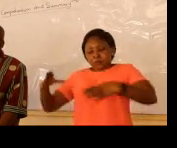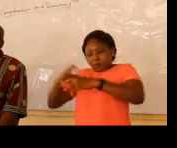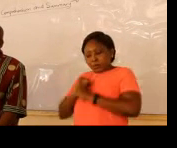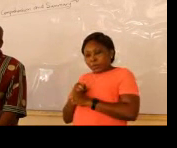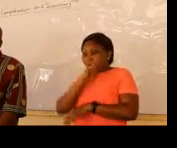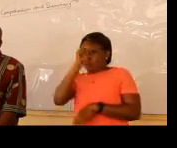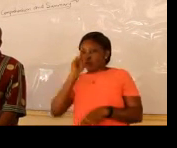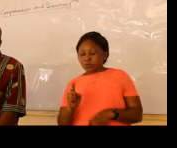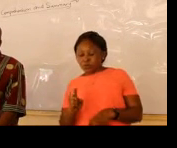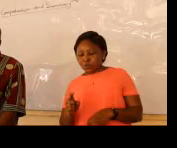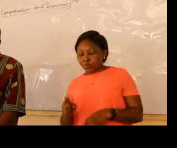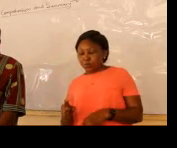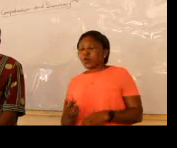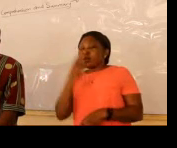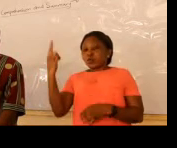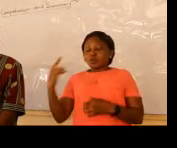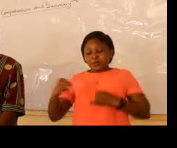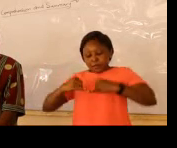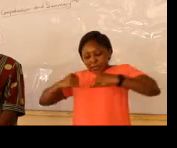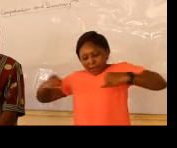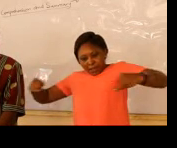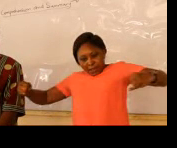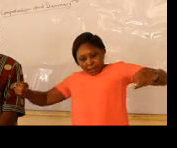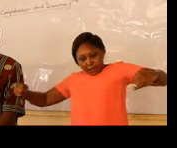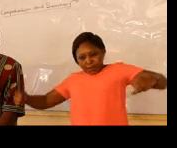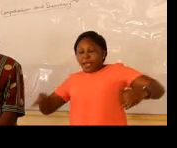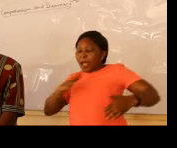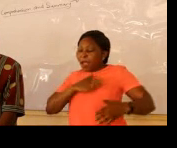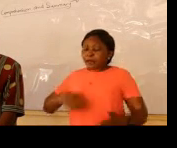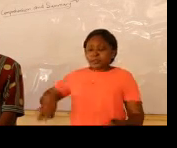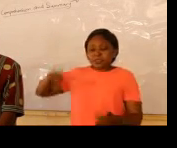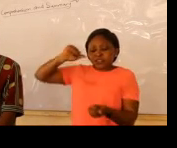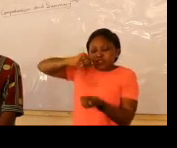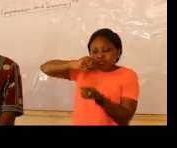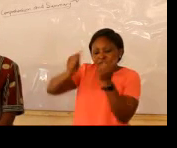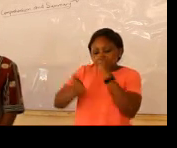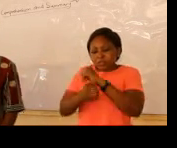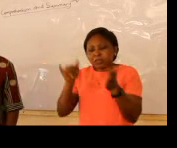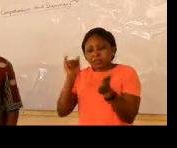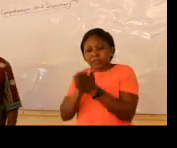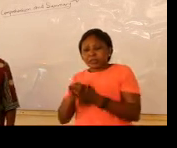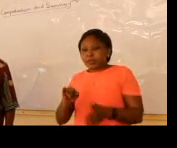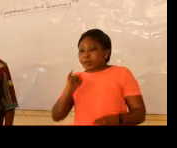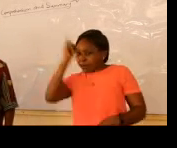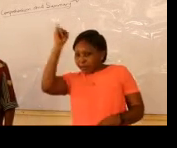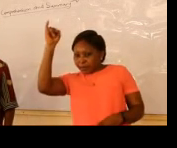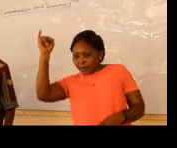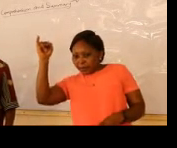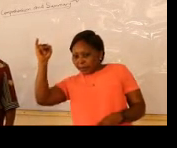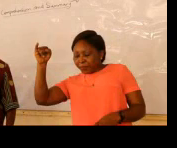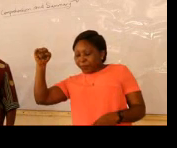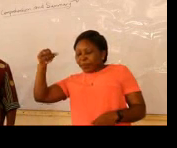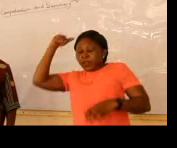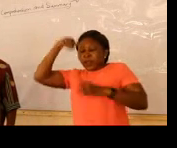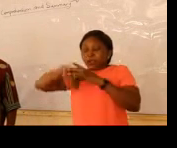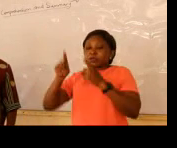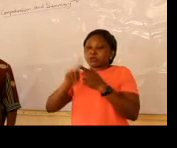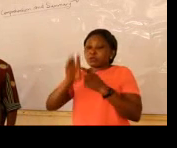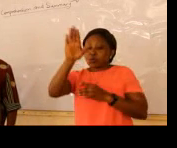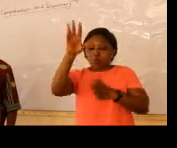underline it and change that very idea into your own